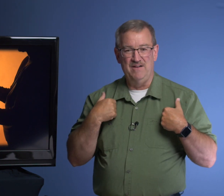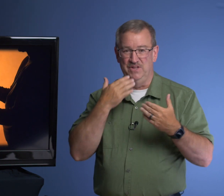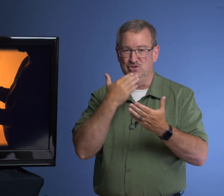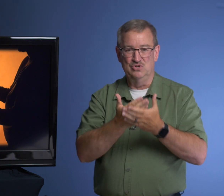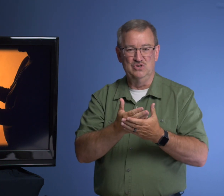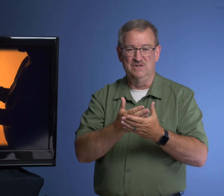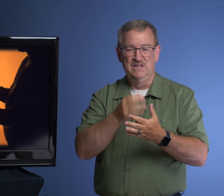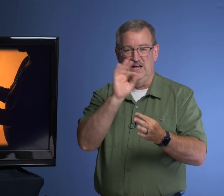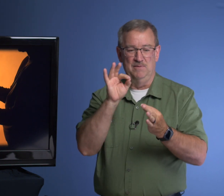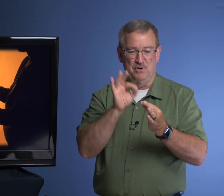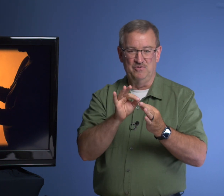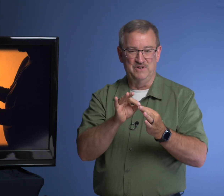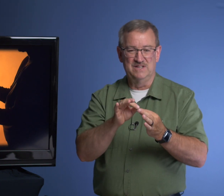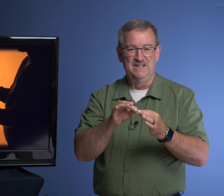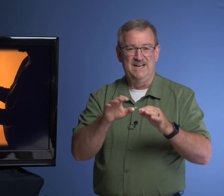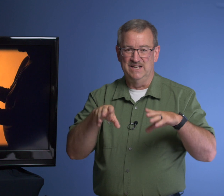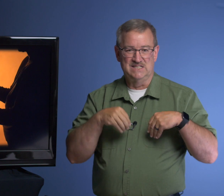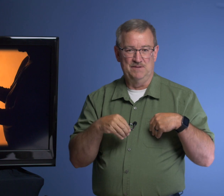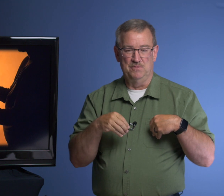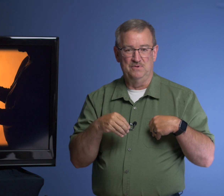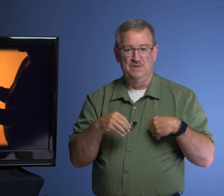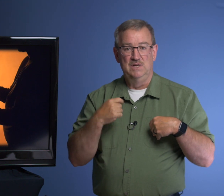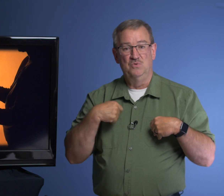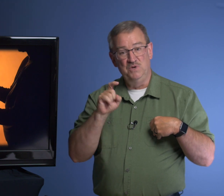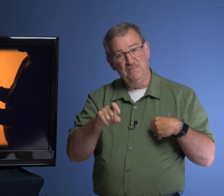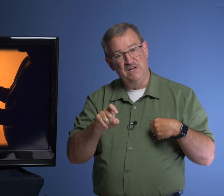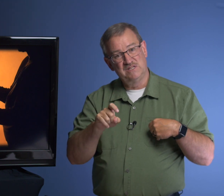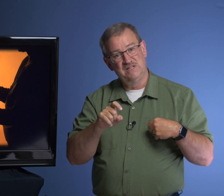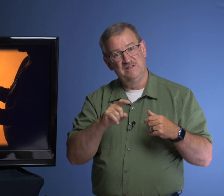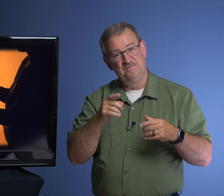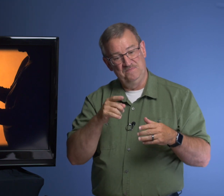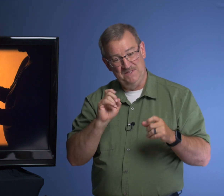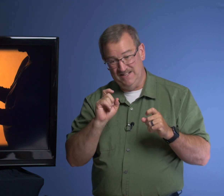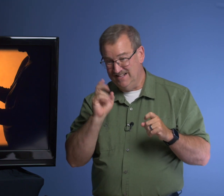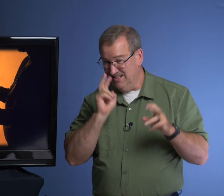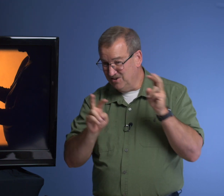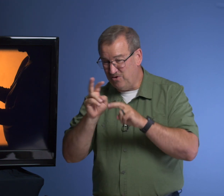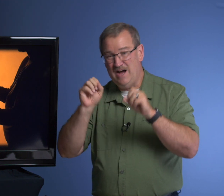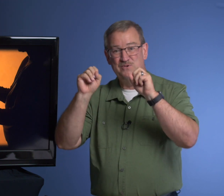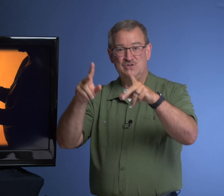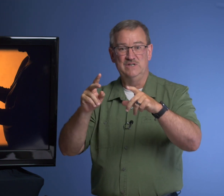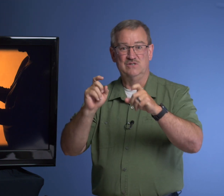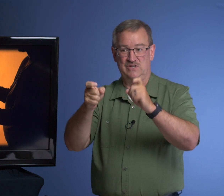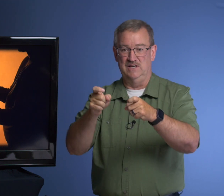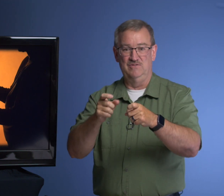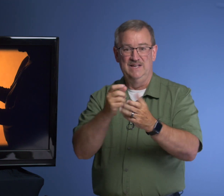that is good and perfect and acceptable. We must look for opportunities to give